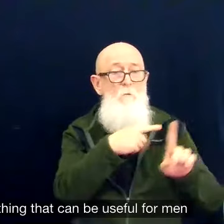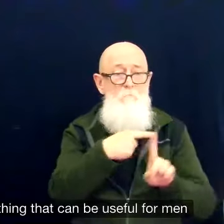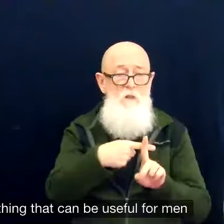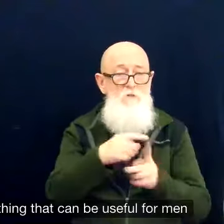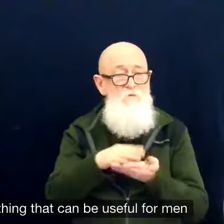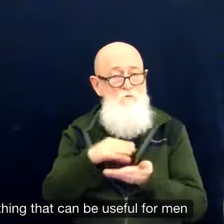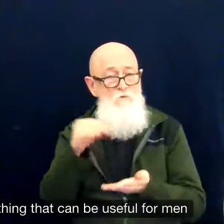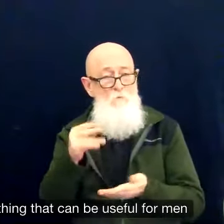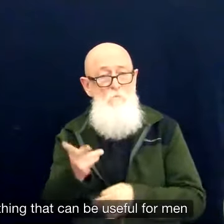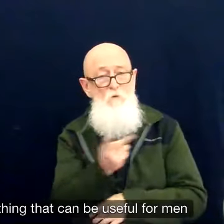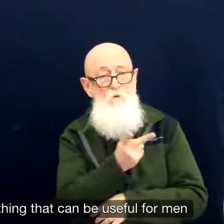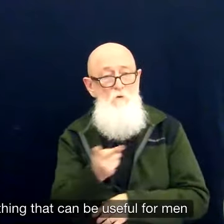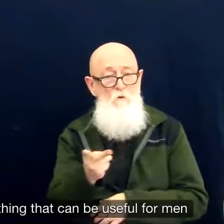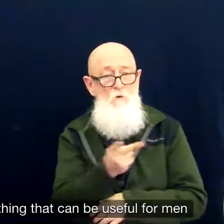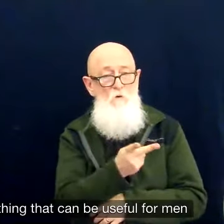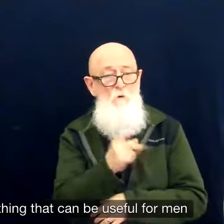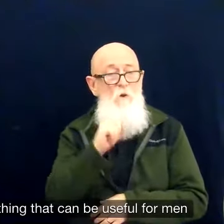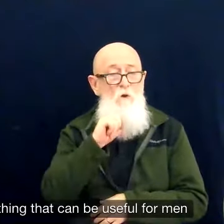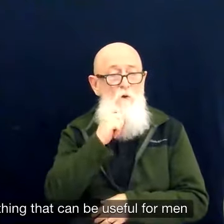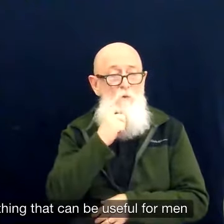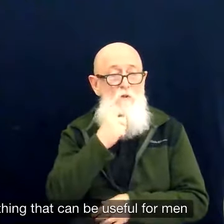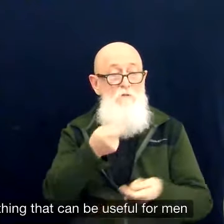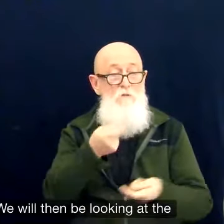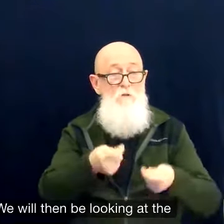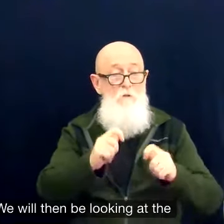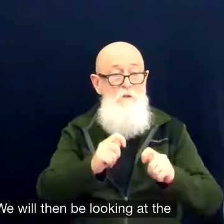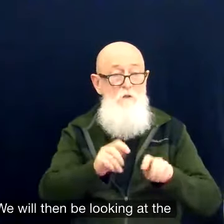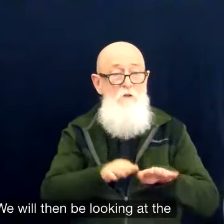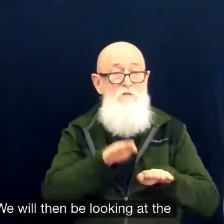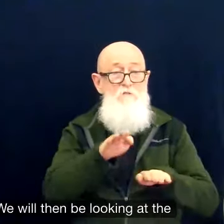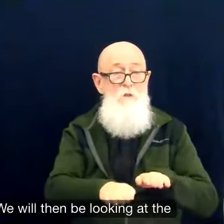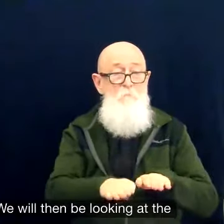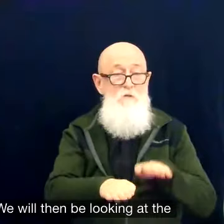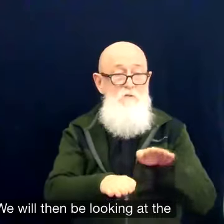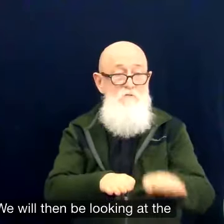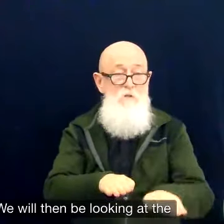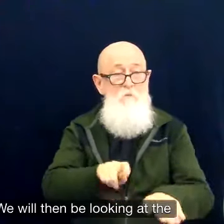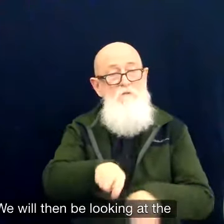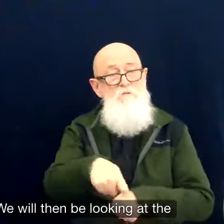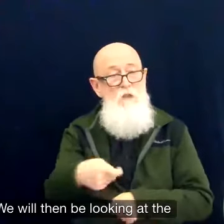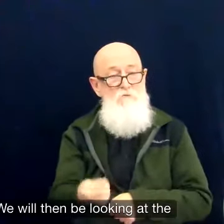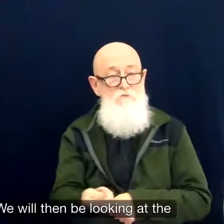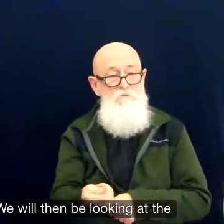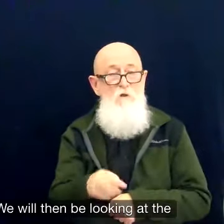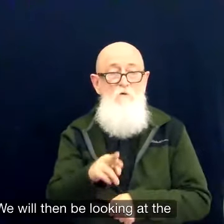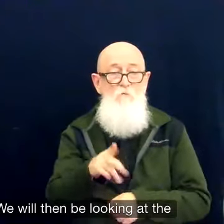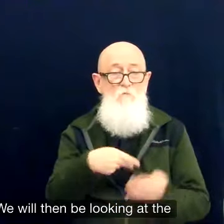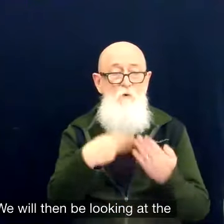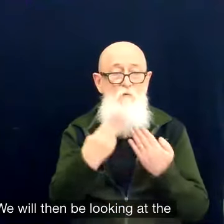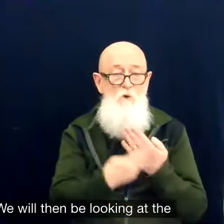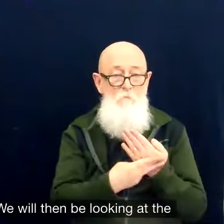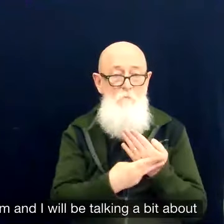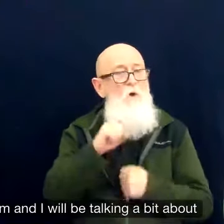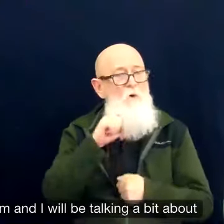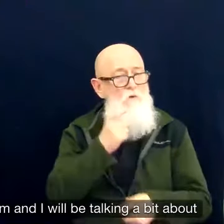We'll then be looking at the next steps in the program, and I'll be talking a bit about some quizzes that